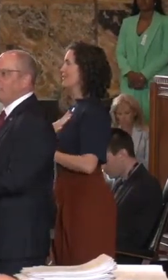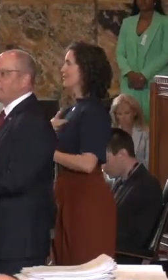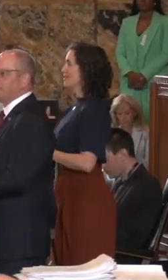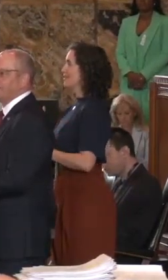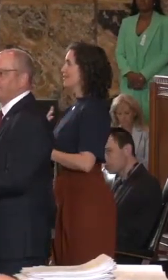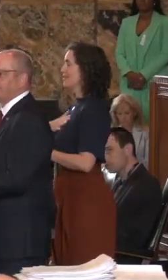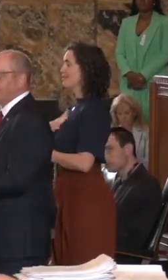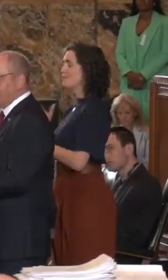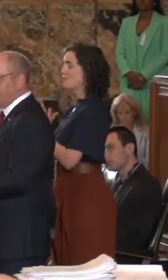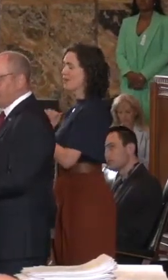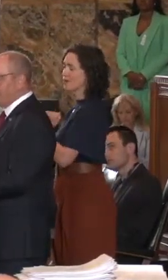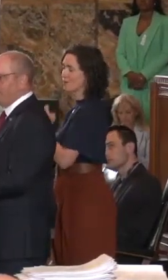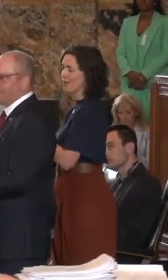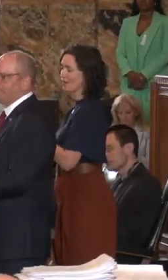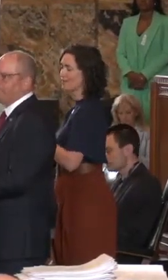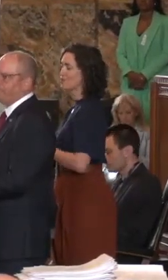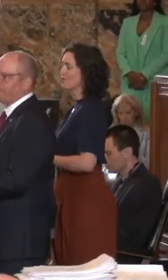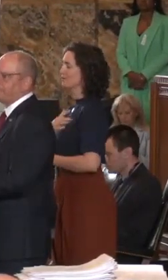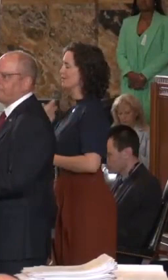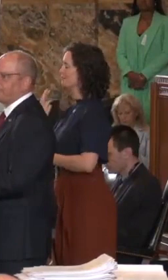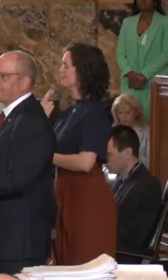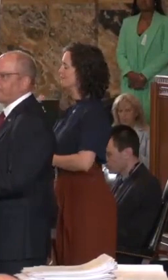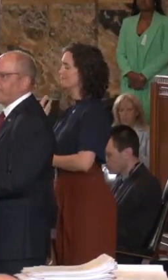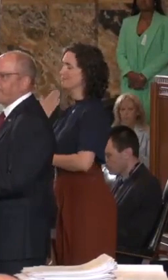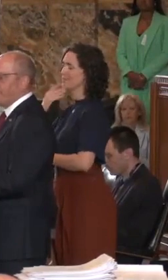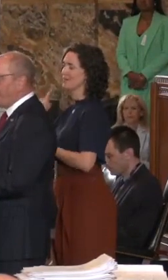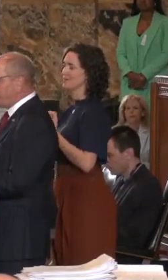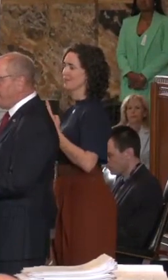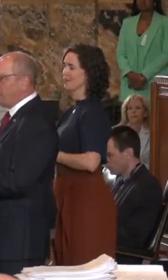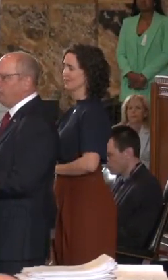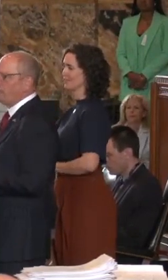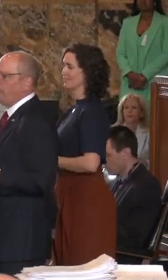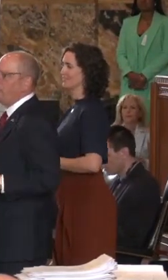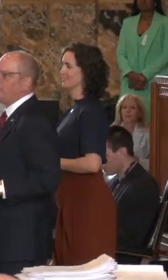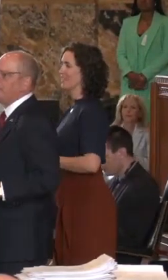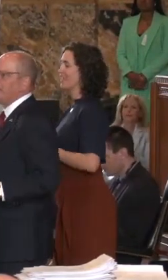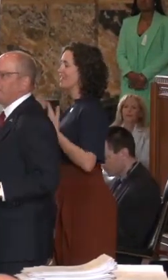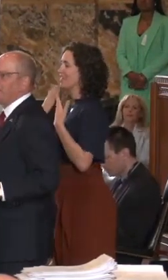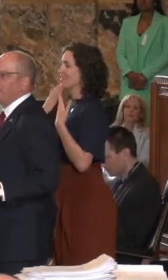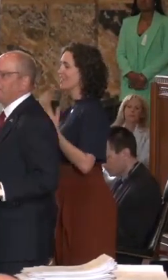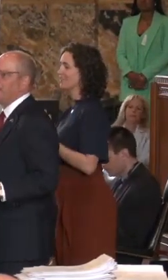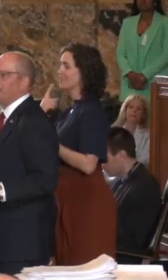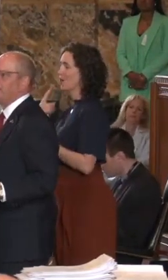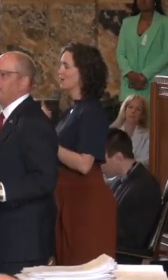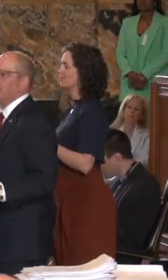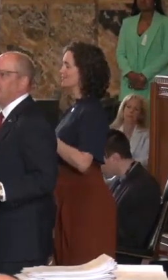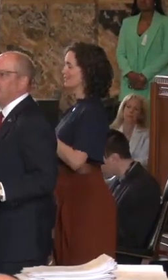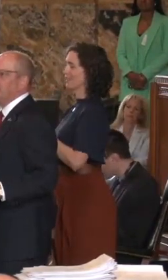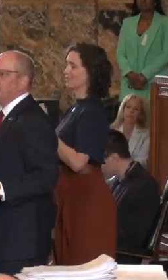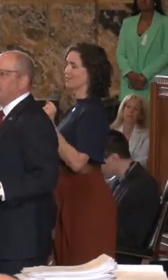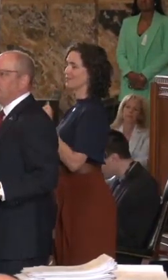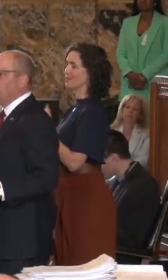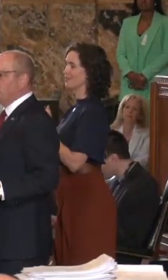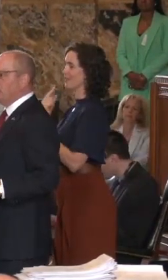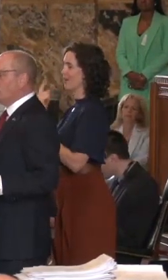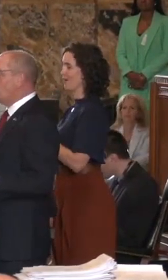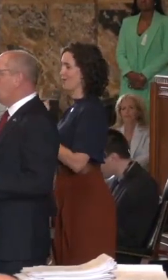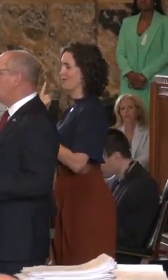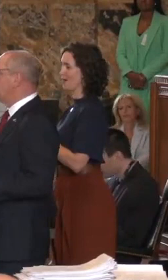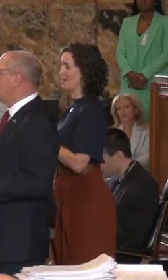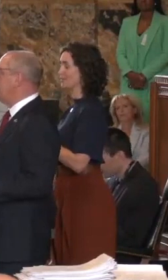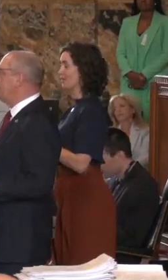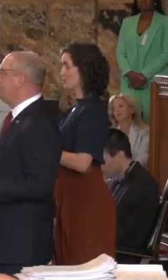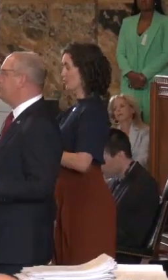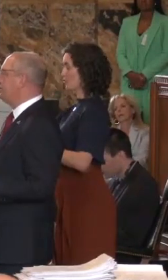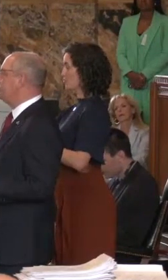prayer partner, you're my best friend. And I thank you for always standing by my side, using your